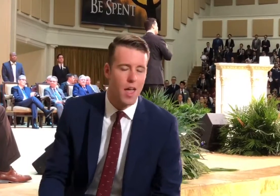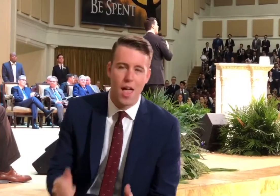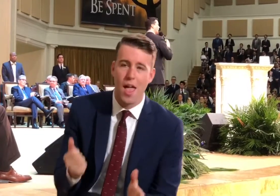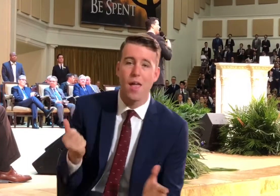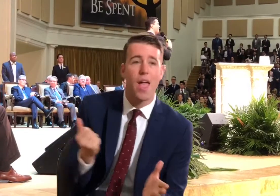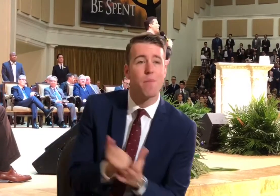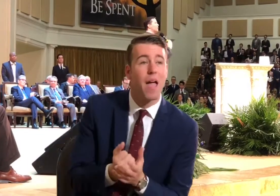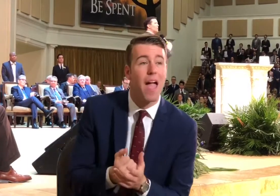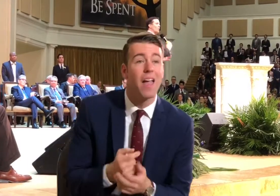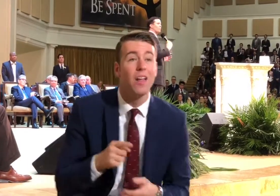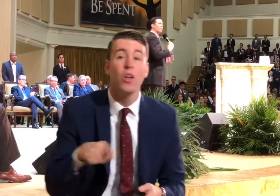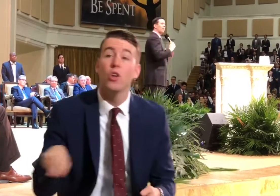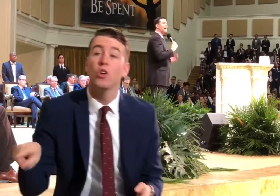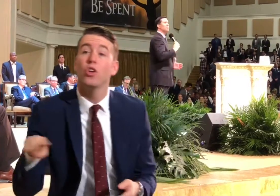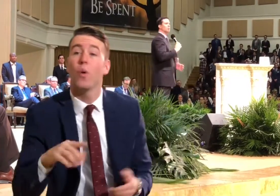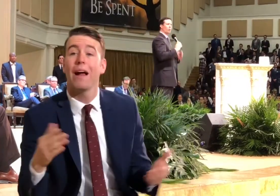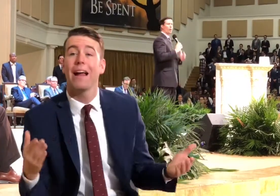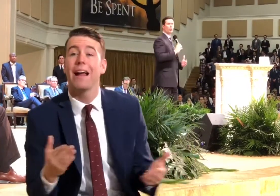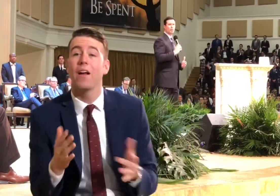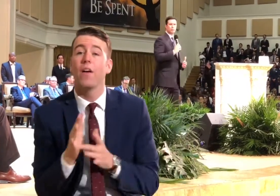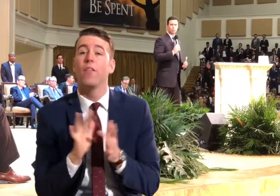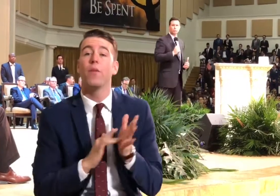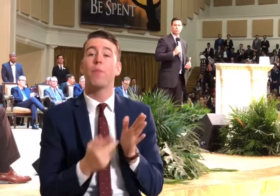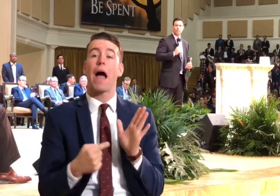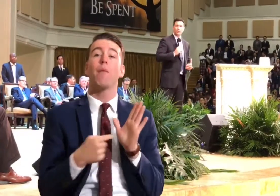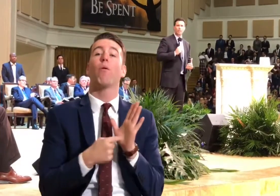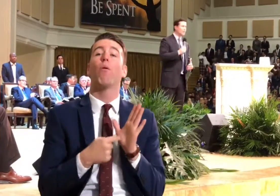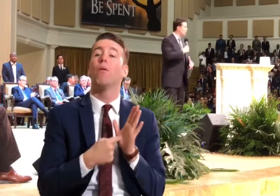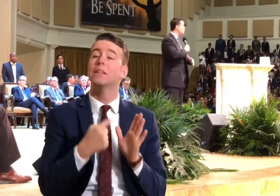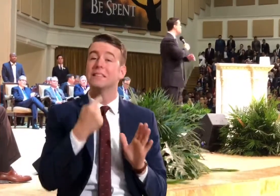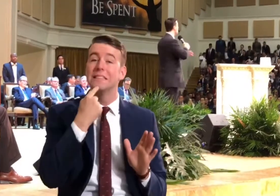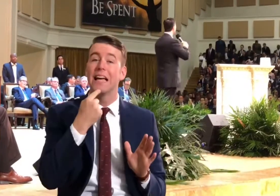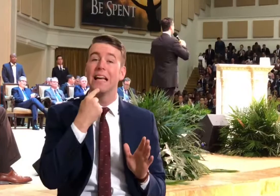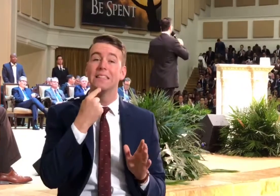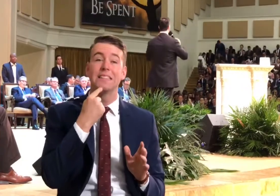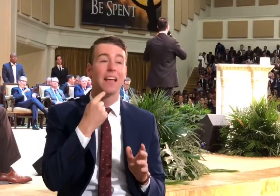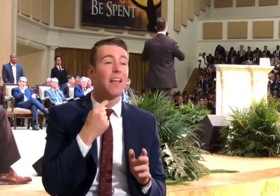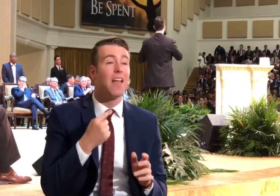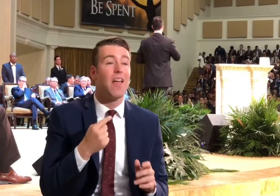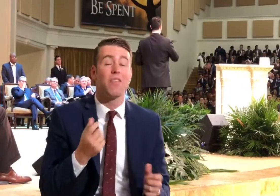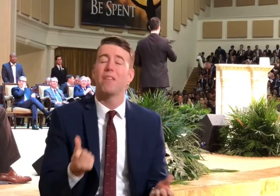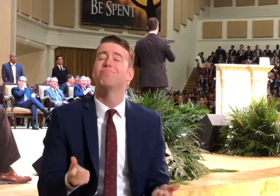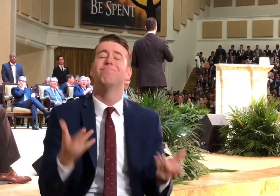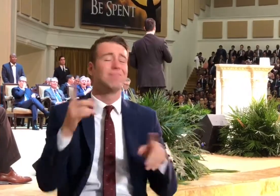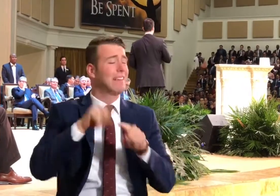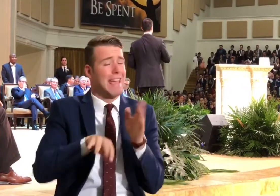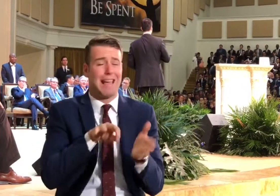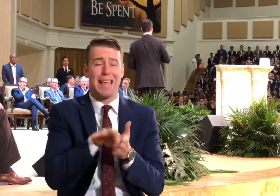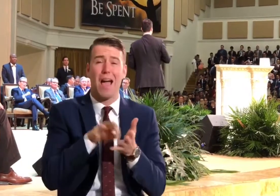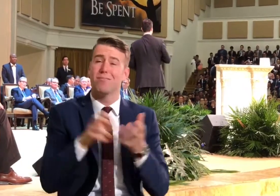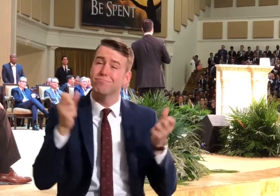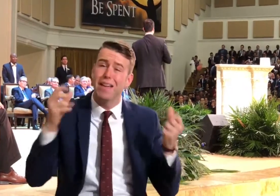Amen. You are in the what the Bible calls the innumerable company of angels.